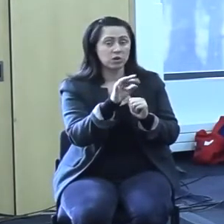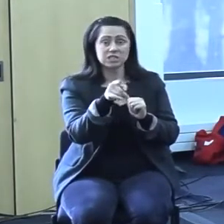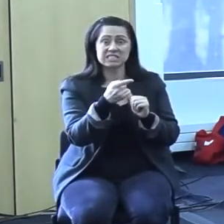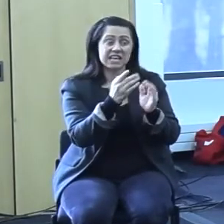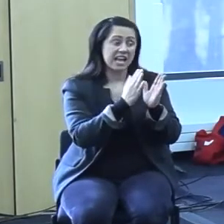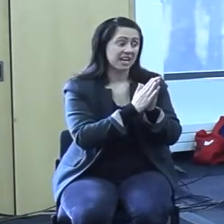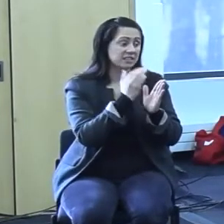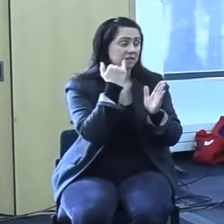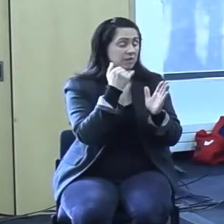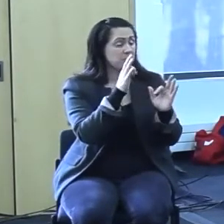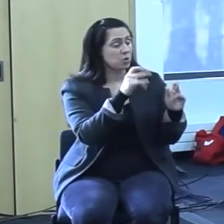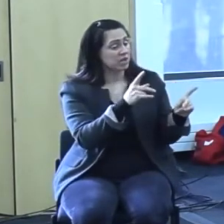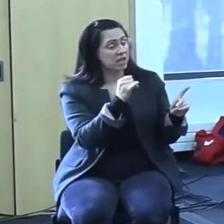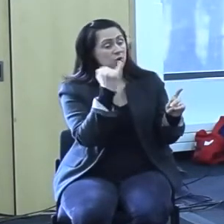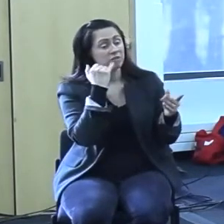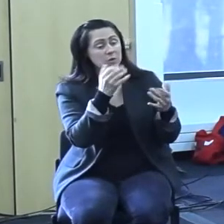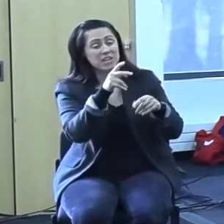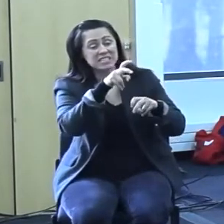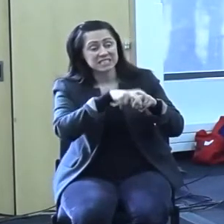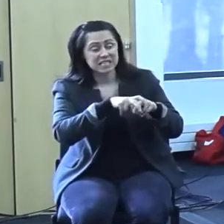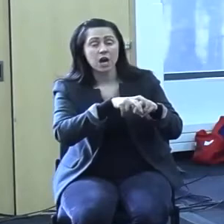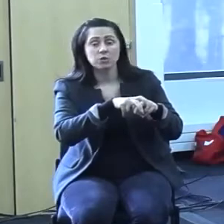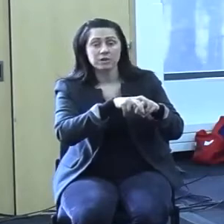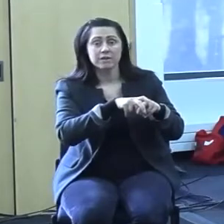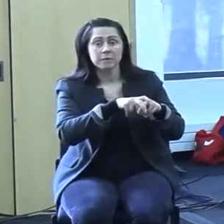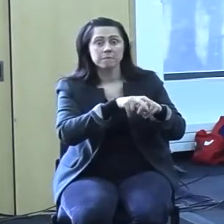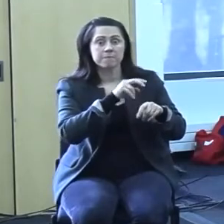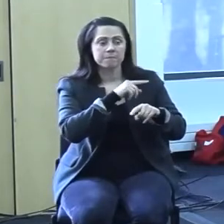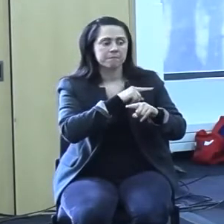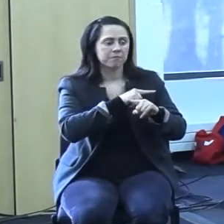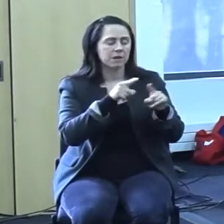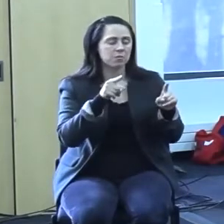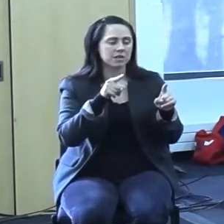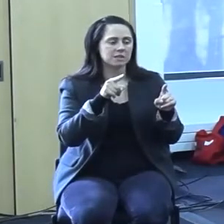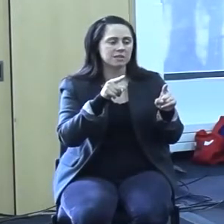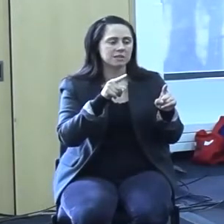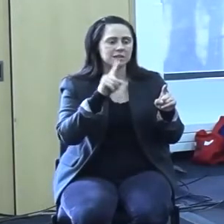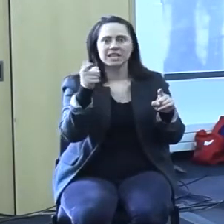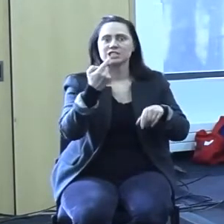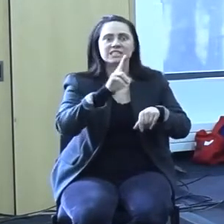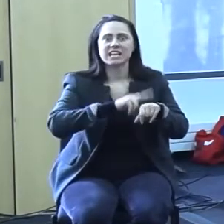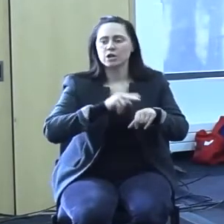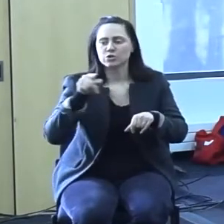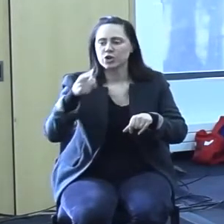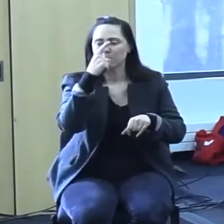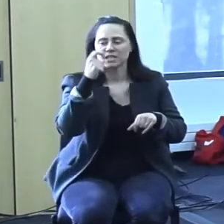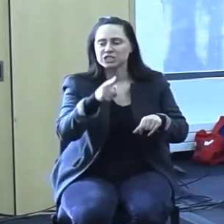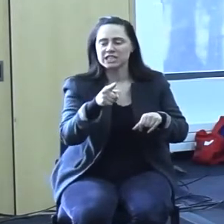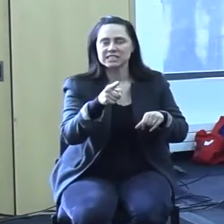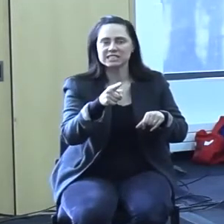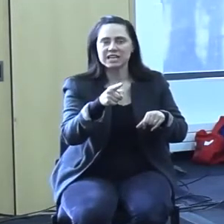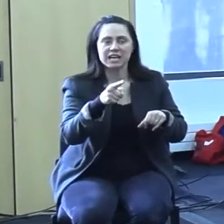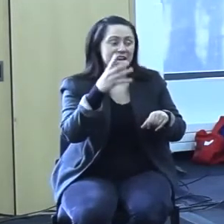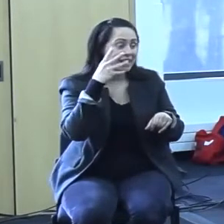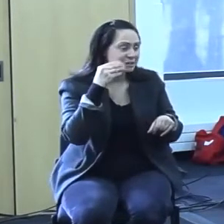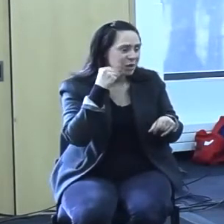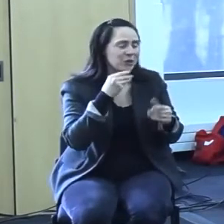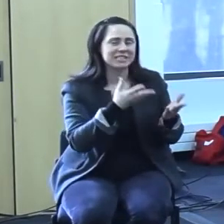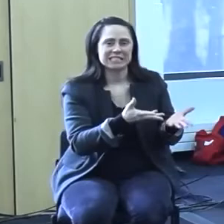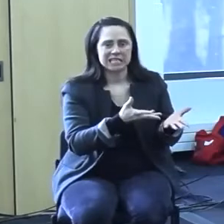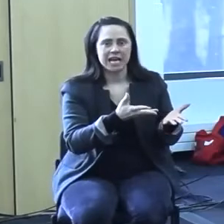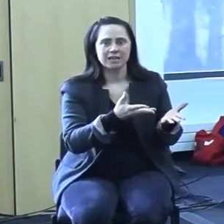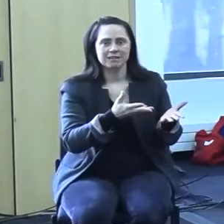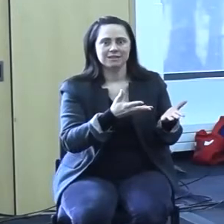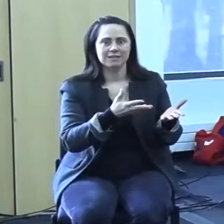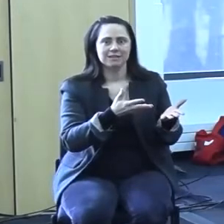if I'm like okay, or if I want to sit down, like, but it's just natural to her because she's been exposed to it.